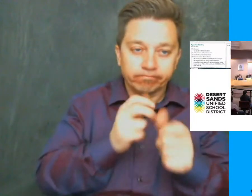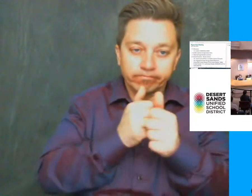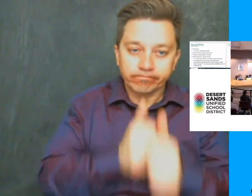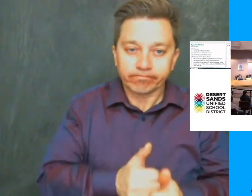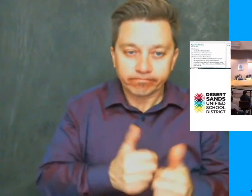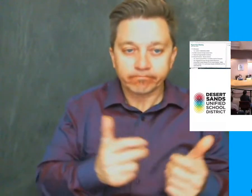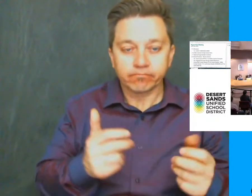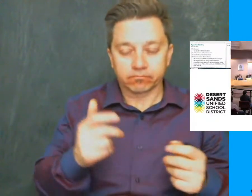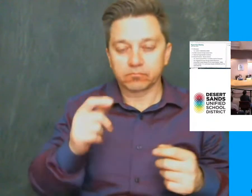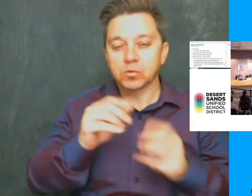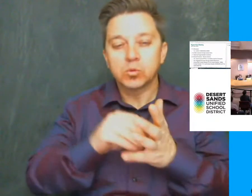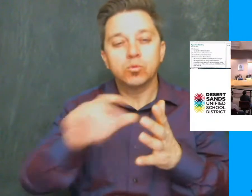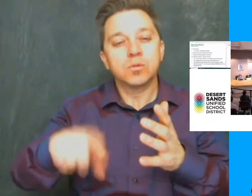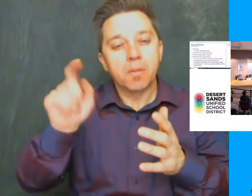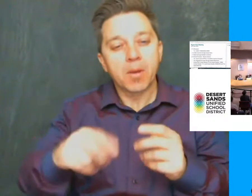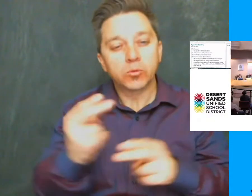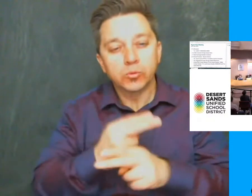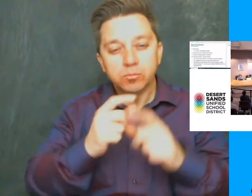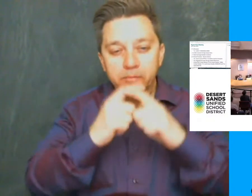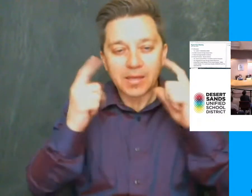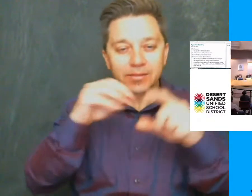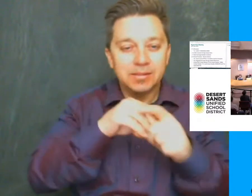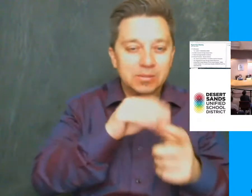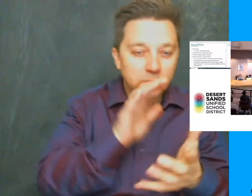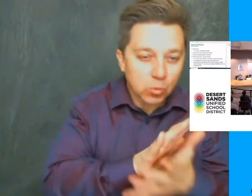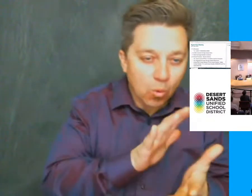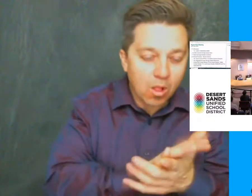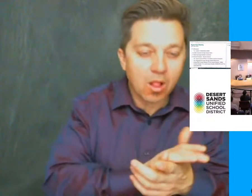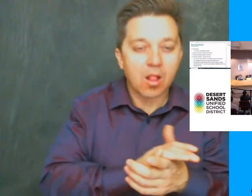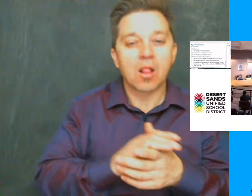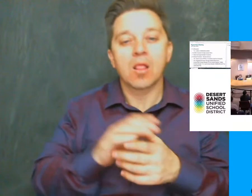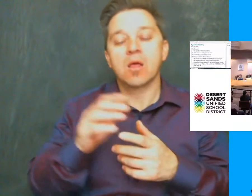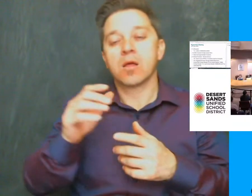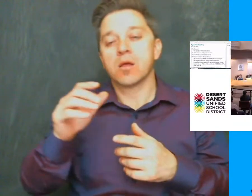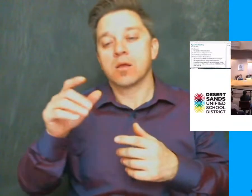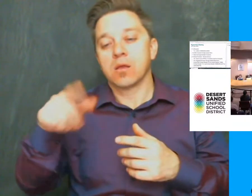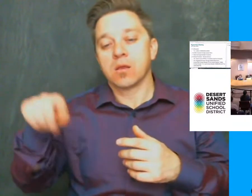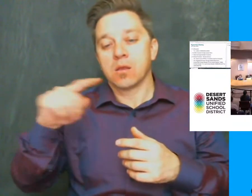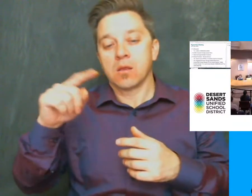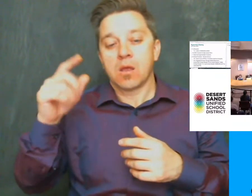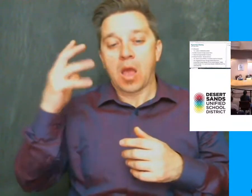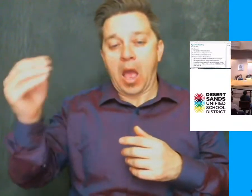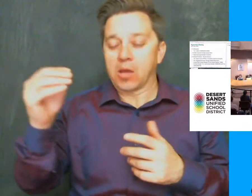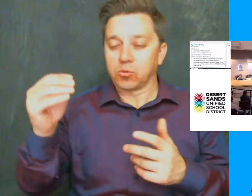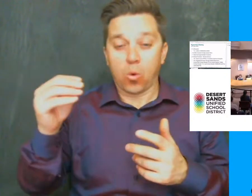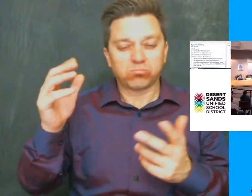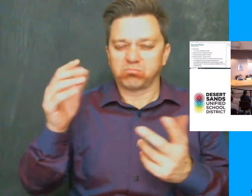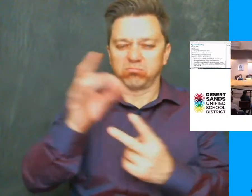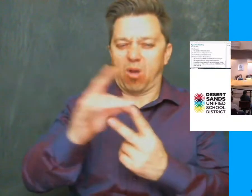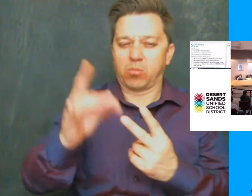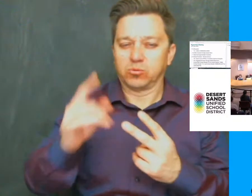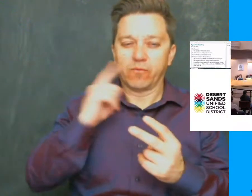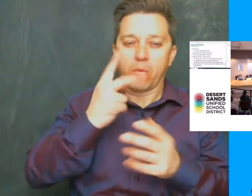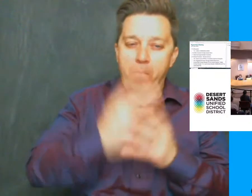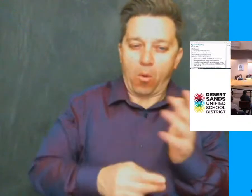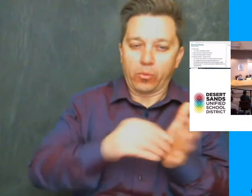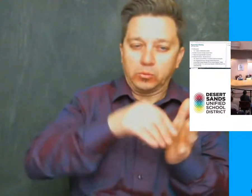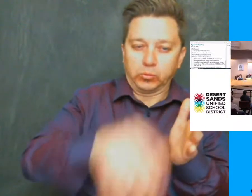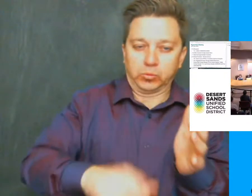wear masks indoors at schools. Students and staff, and wearing a mask outdoors, as always, continues to be optional for both students and staff.